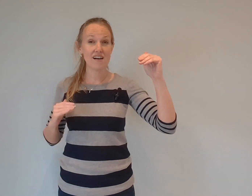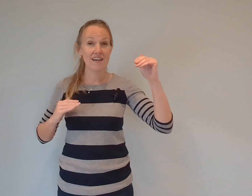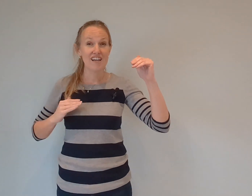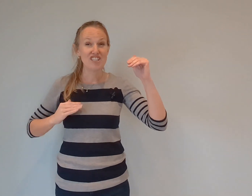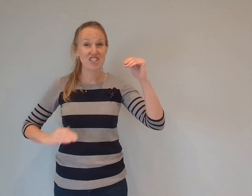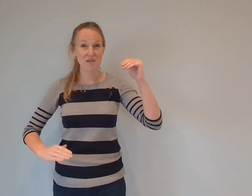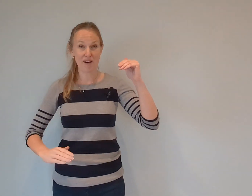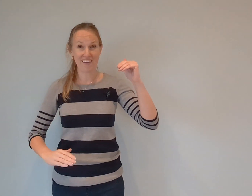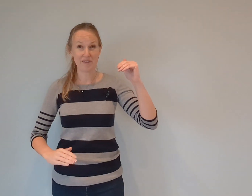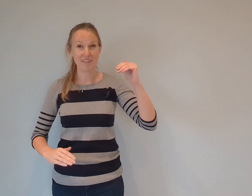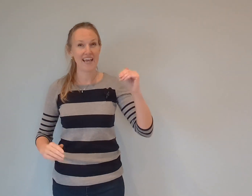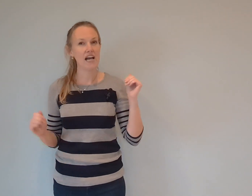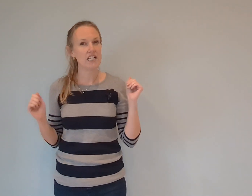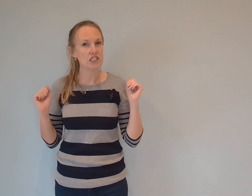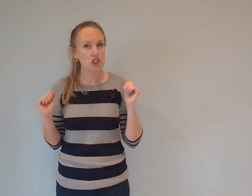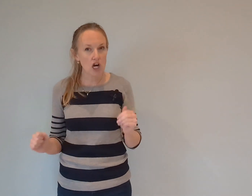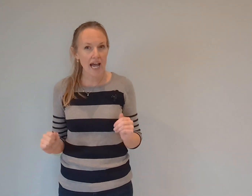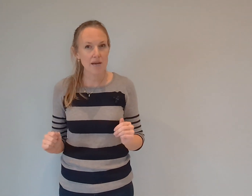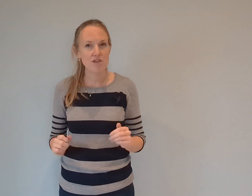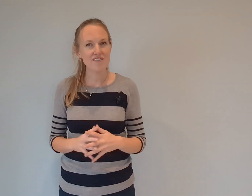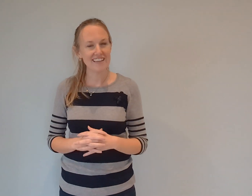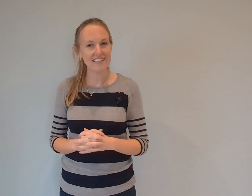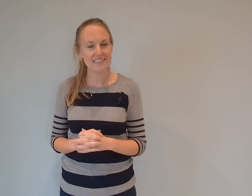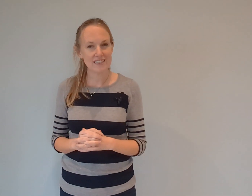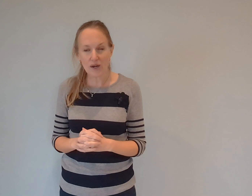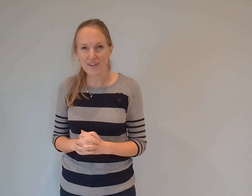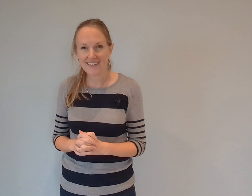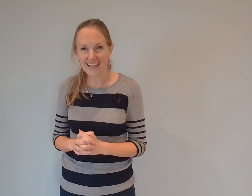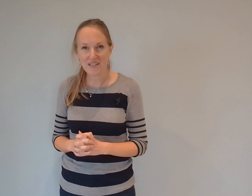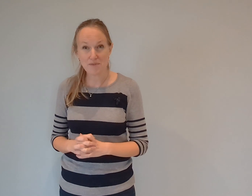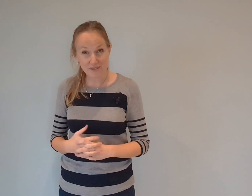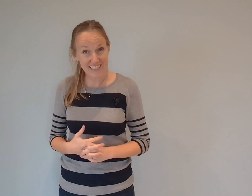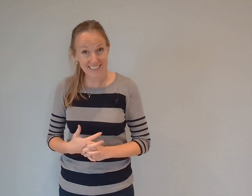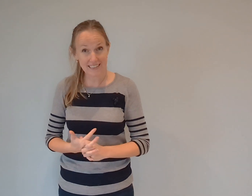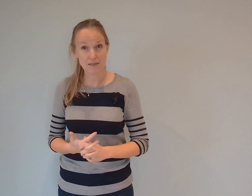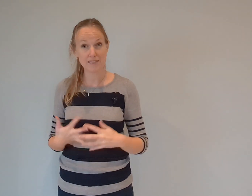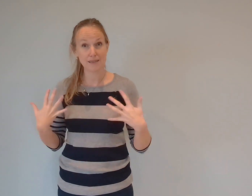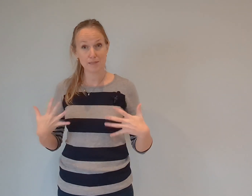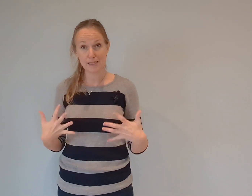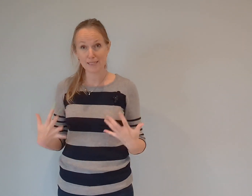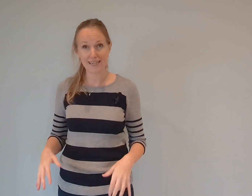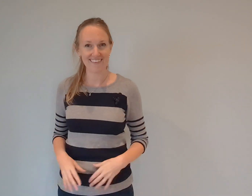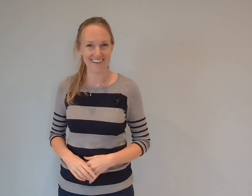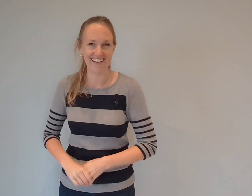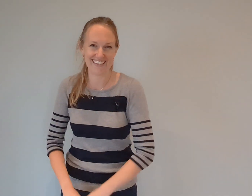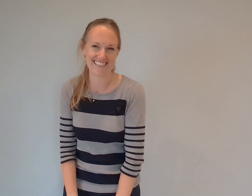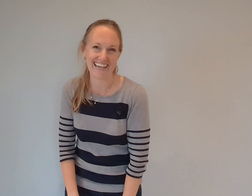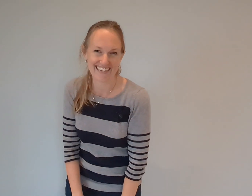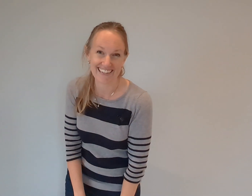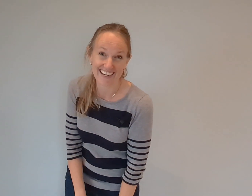song to the bottom. Okay, I'm going to try to move a little slower than the music does, but sometimes I get a little excited and